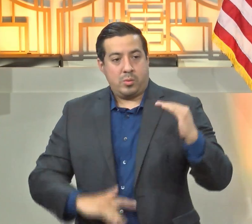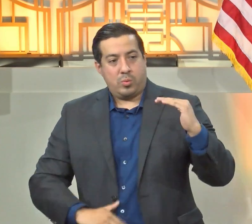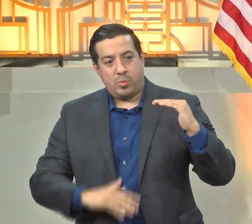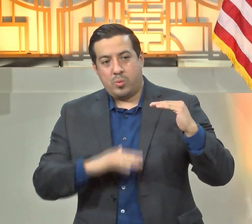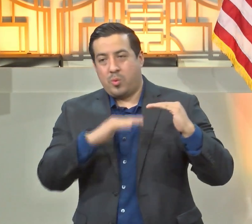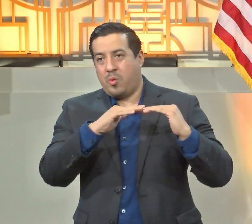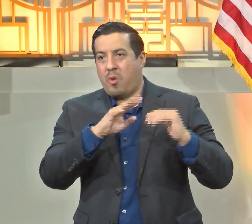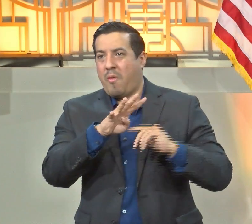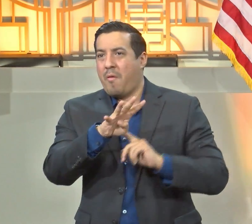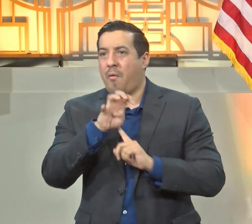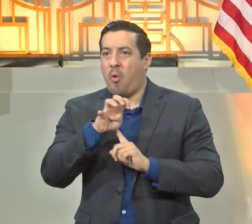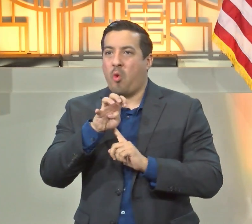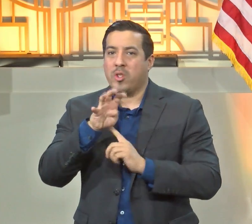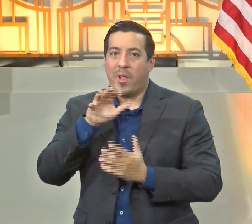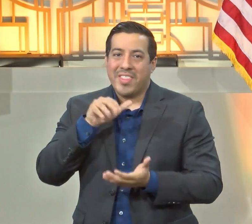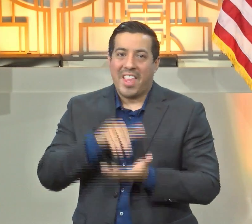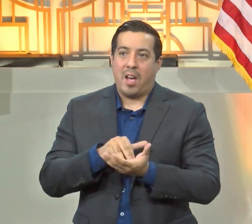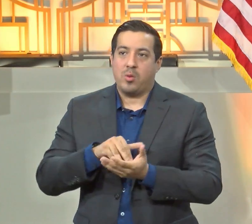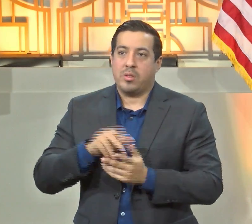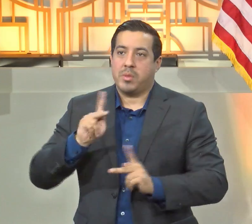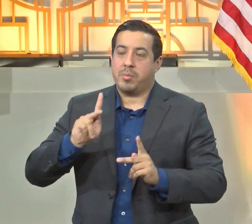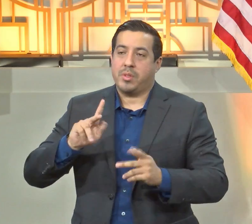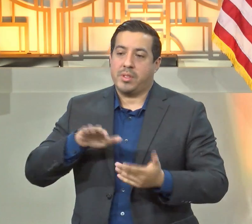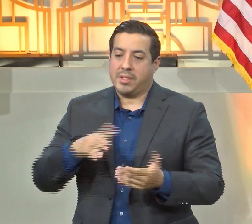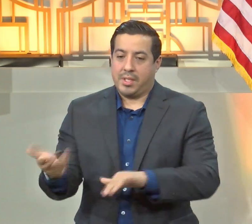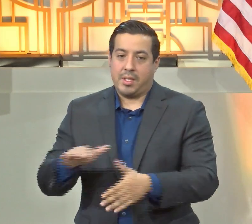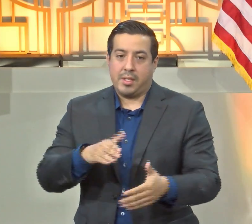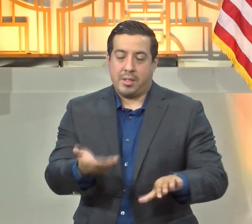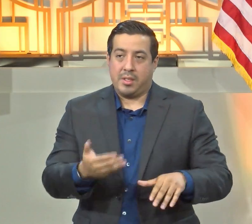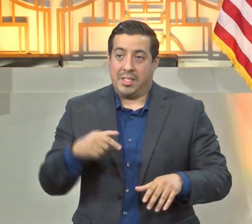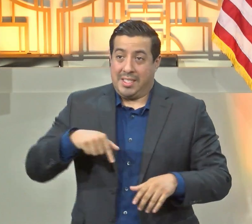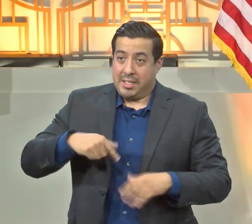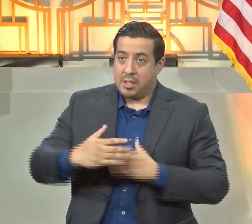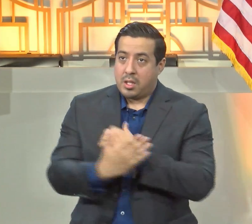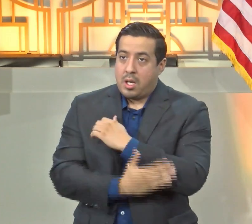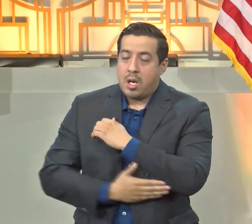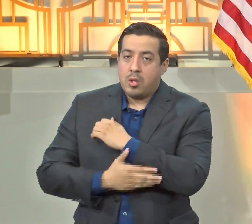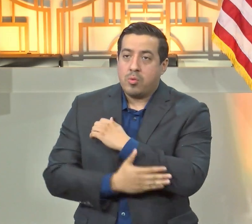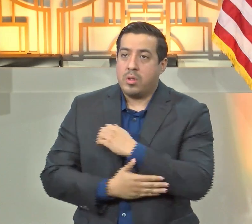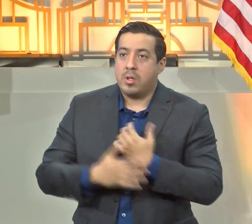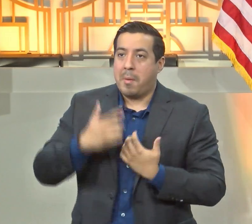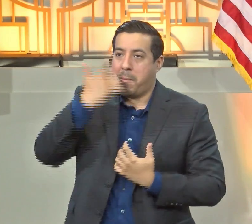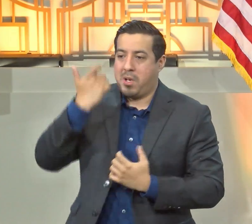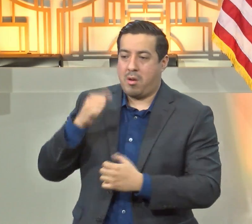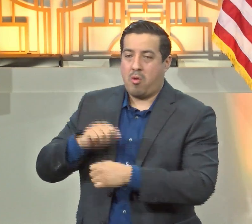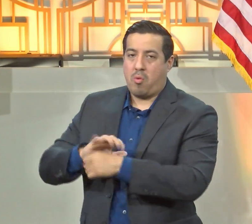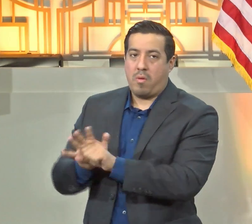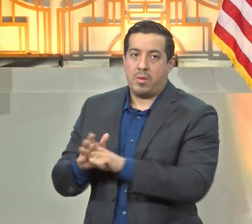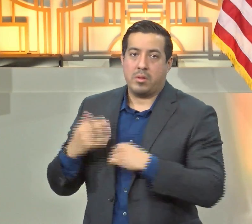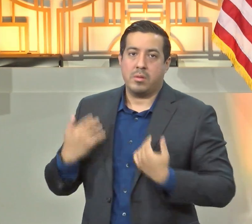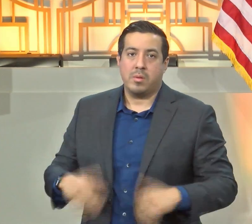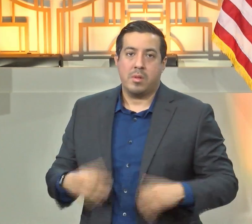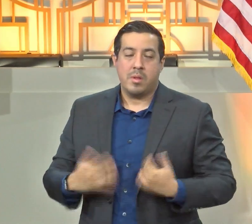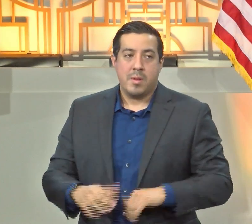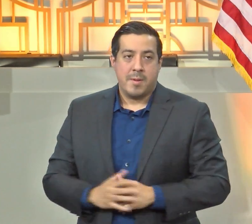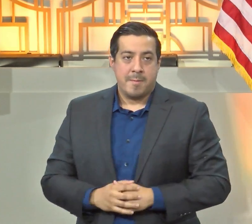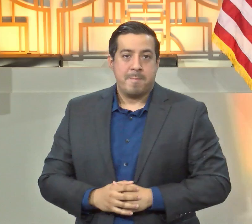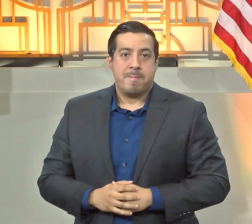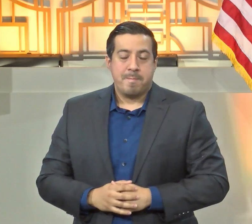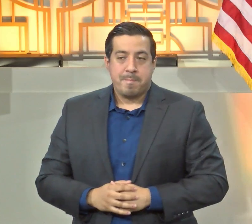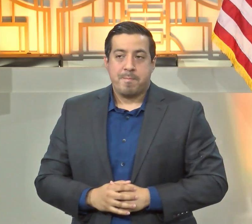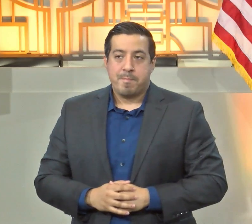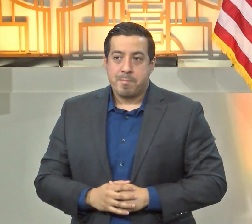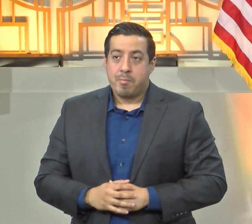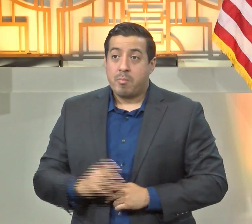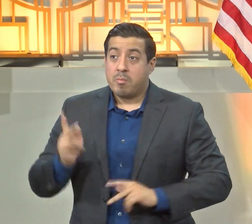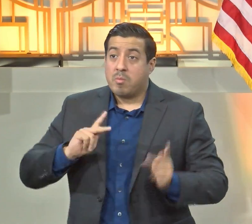of 400,000 dead in this country due to the virus. Those